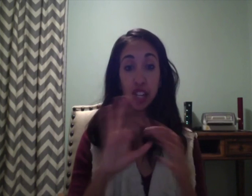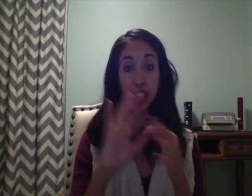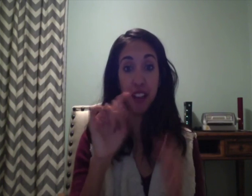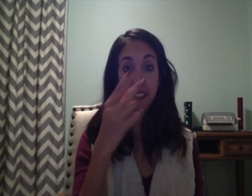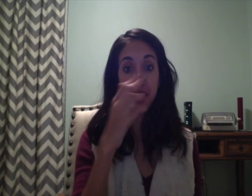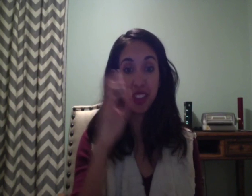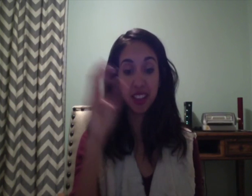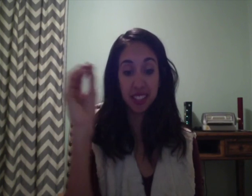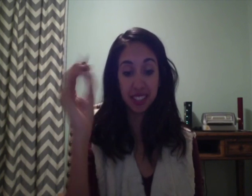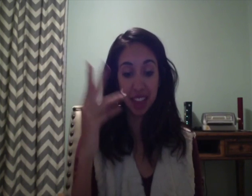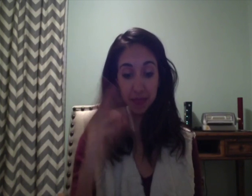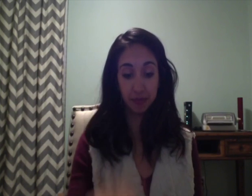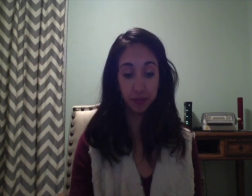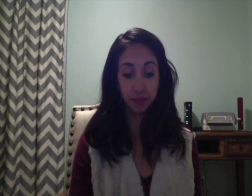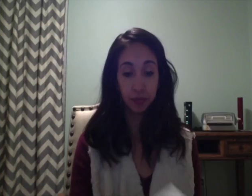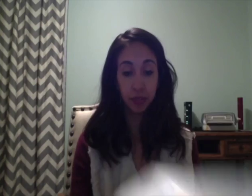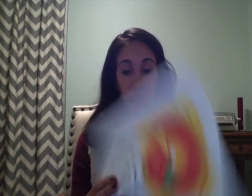of the Sun.